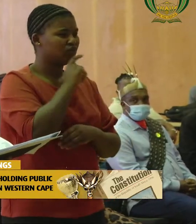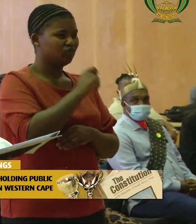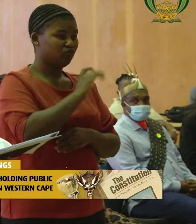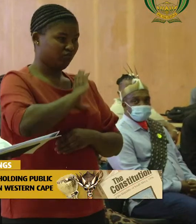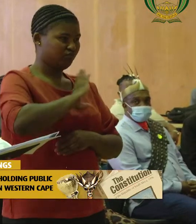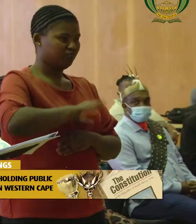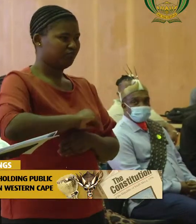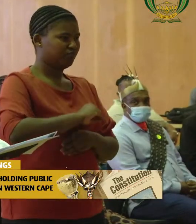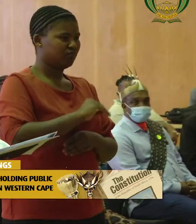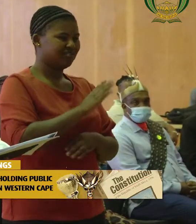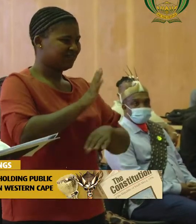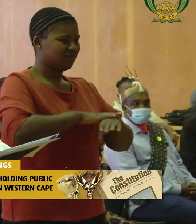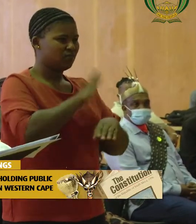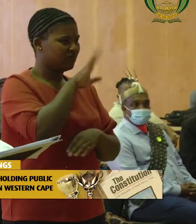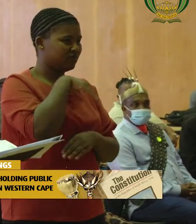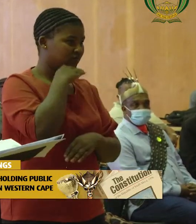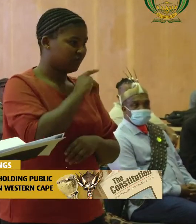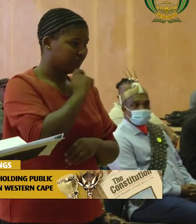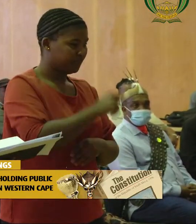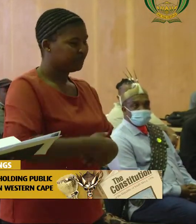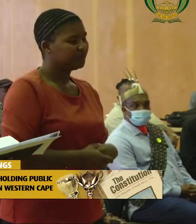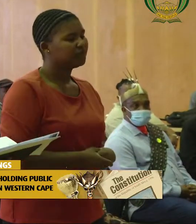disservice.